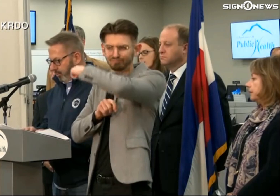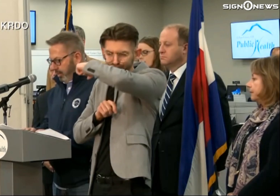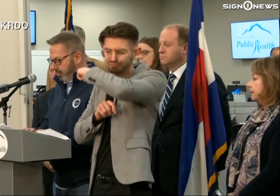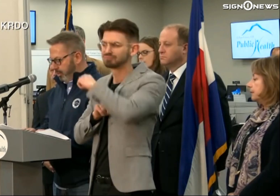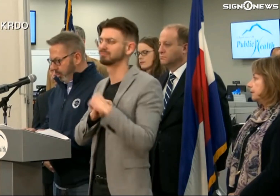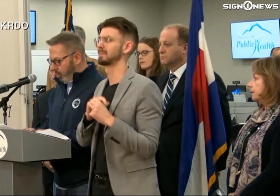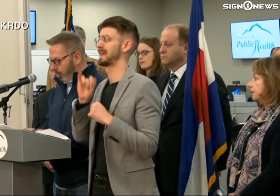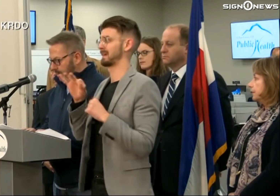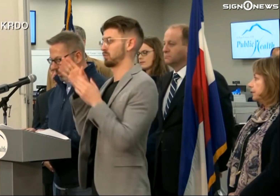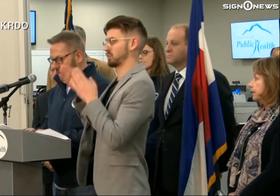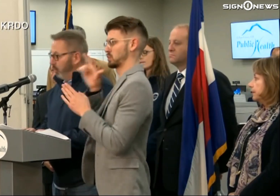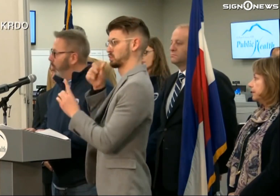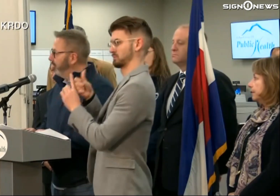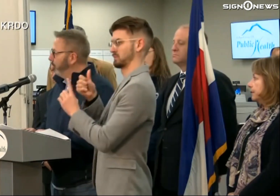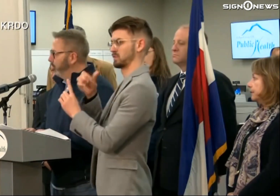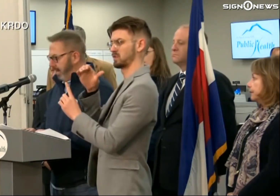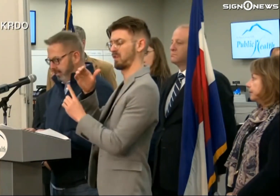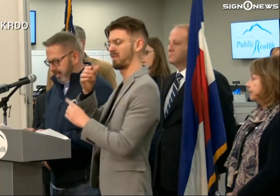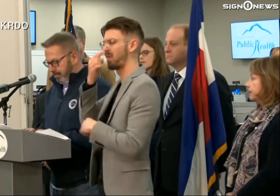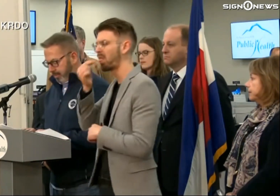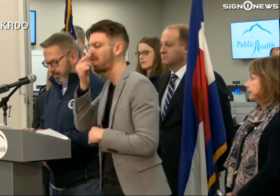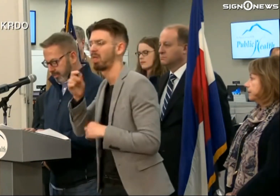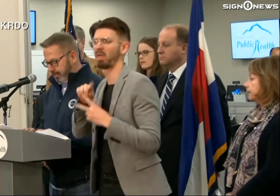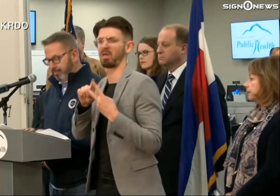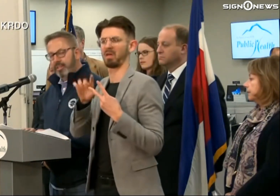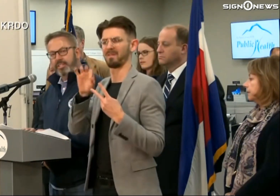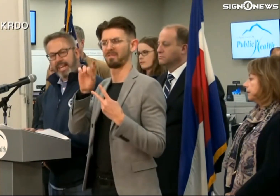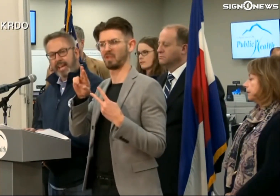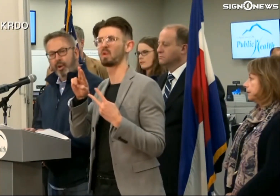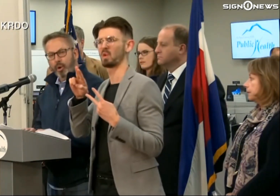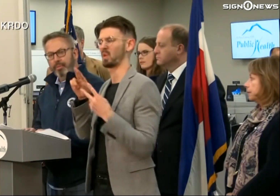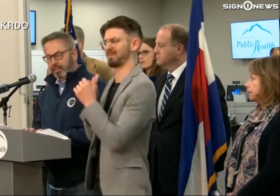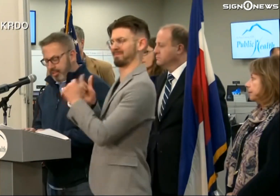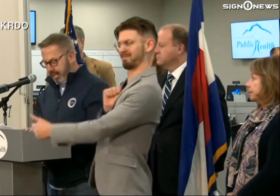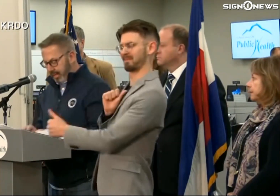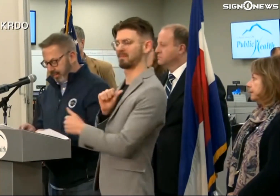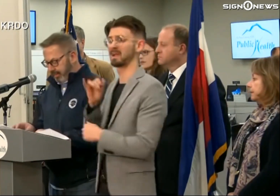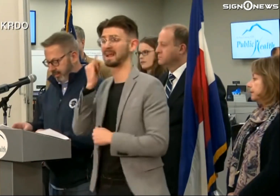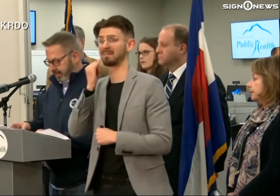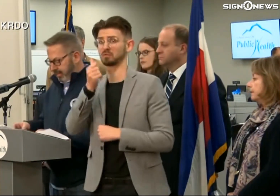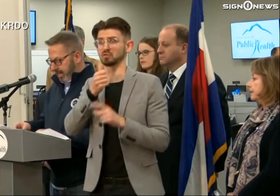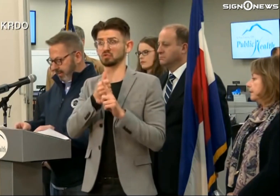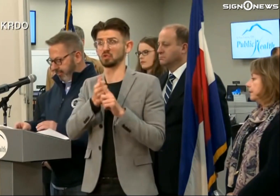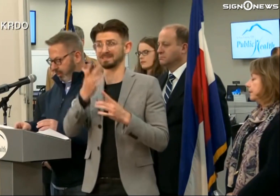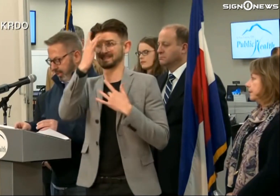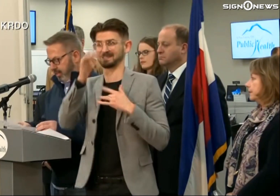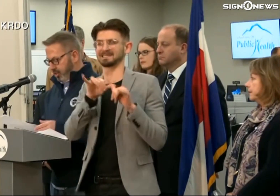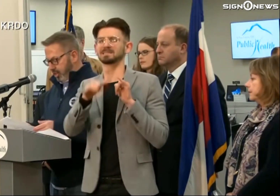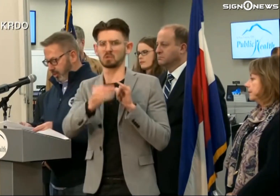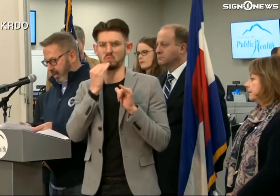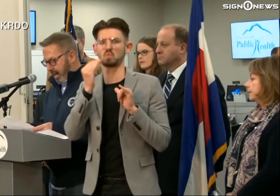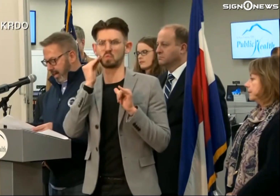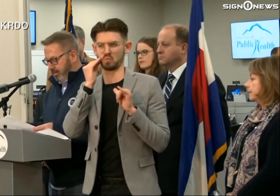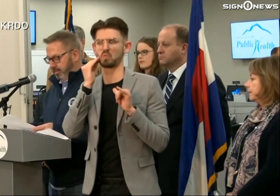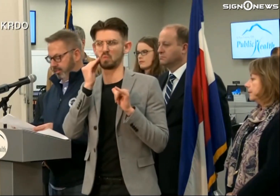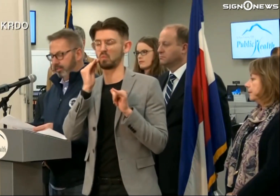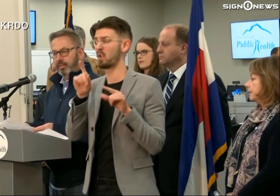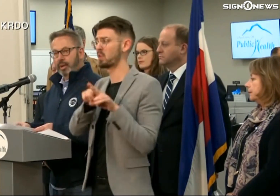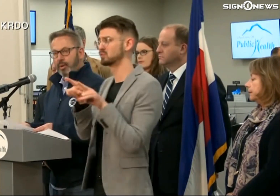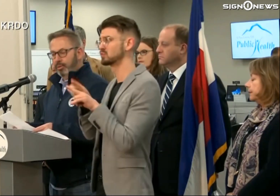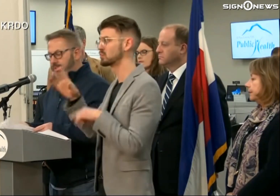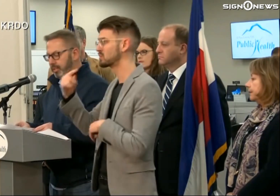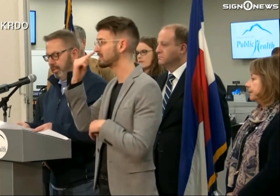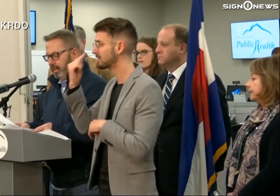with anyone with cold or flu-like symptoms, stay at home if you're sick, and avoiding touching your